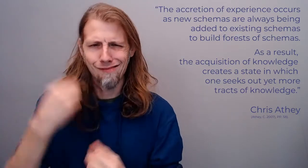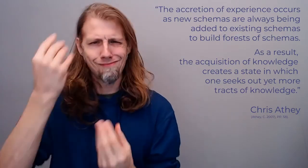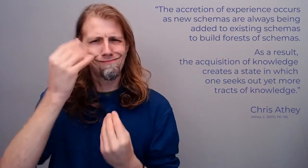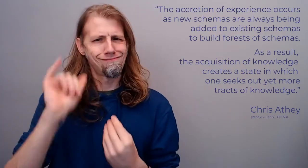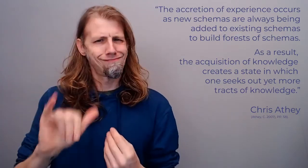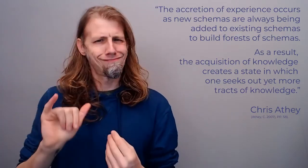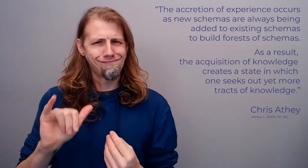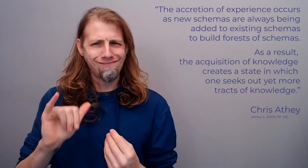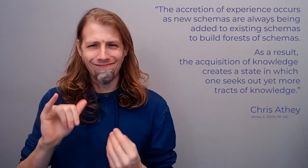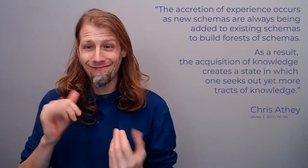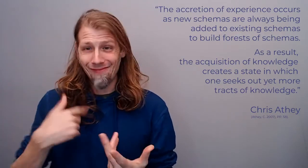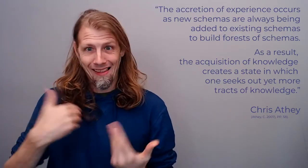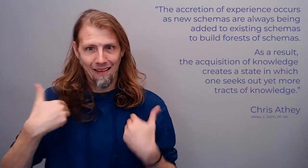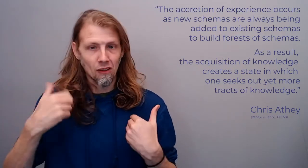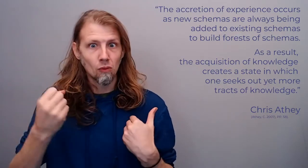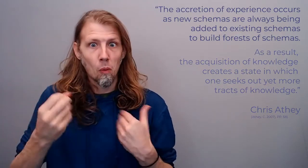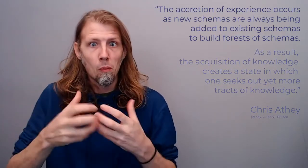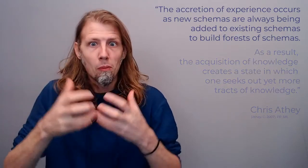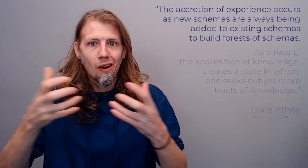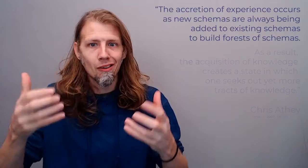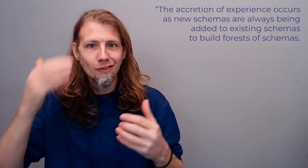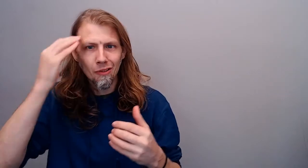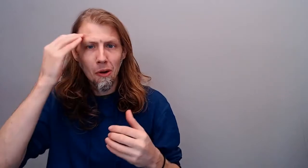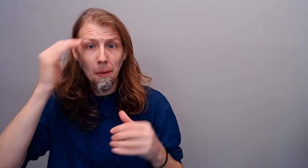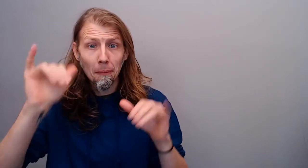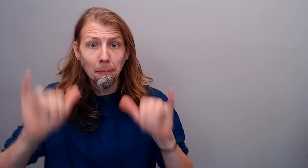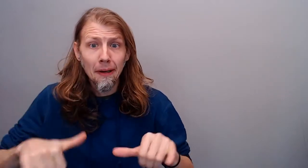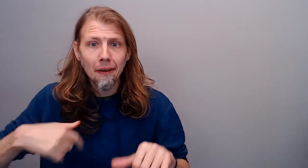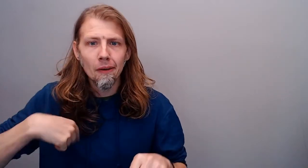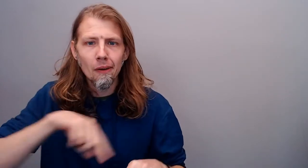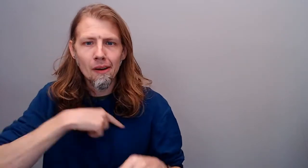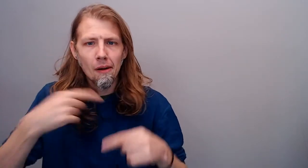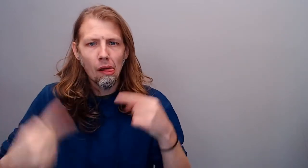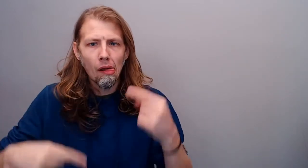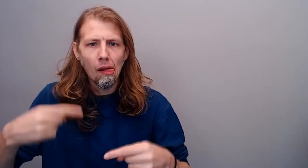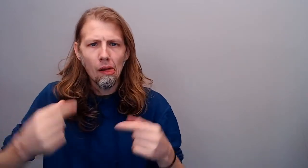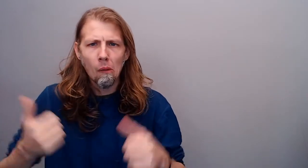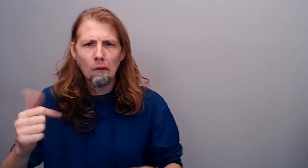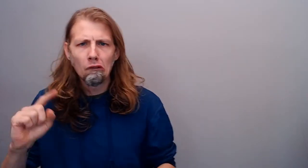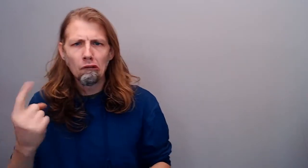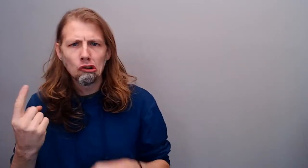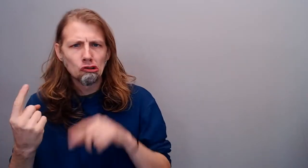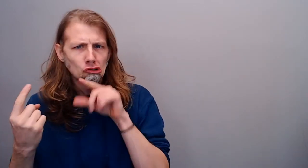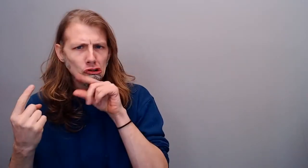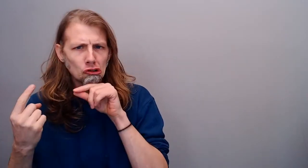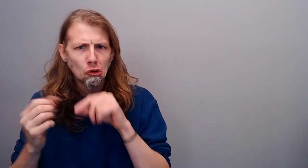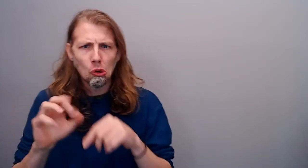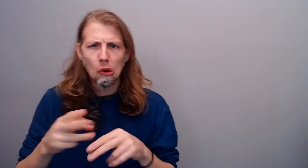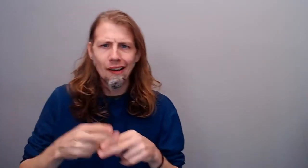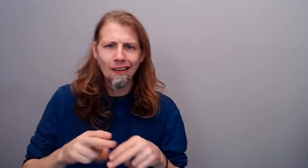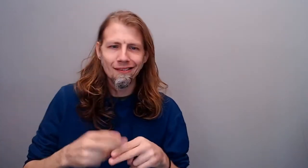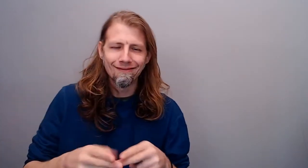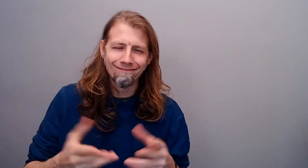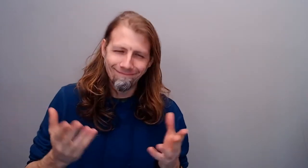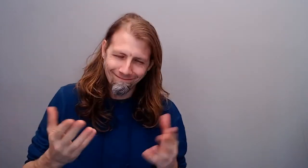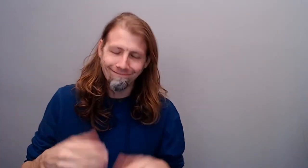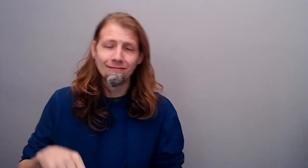This has made me think. We have so much knowledge, yet we still ask the question, which came first, the chicken or the